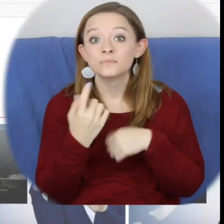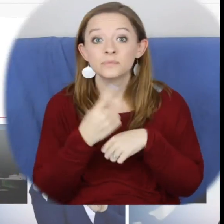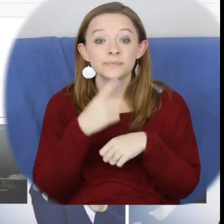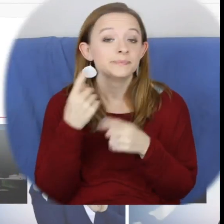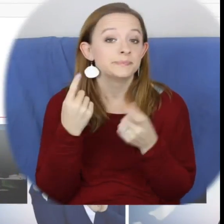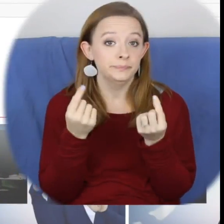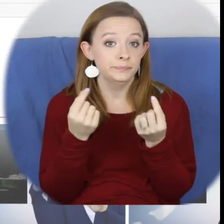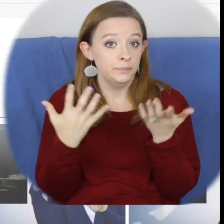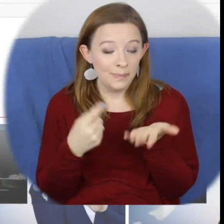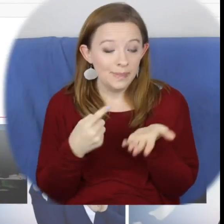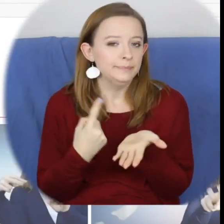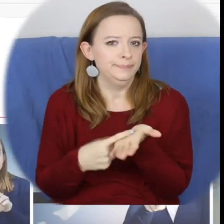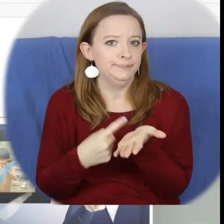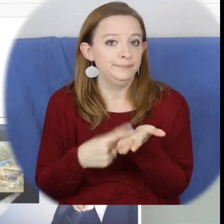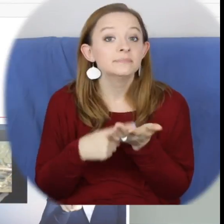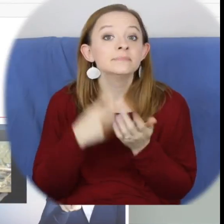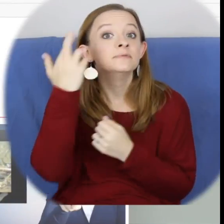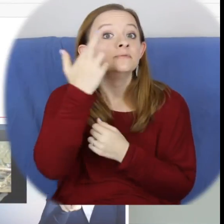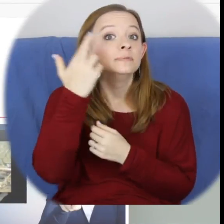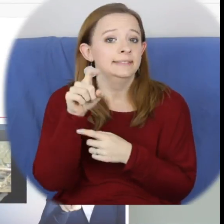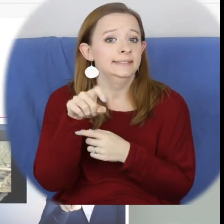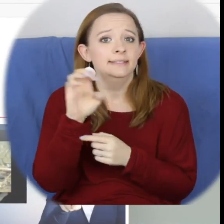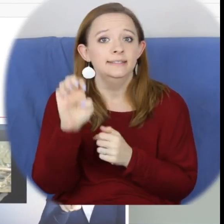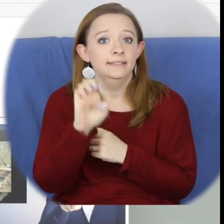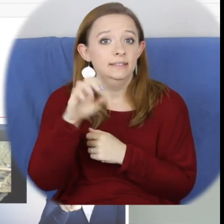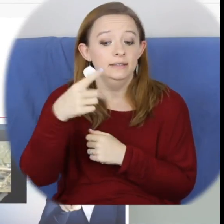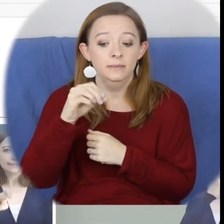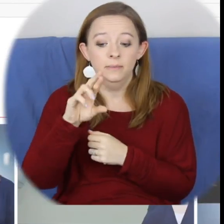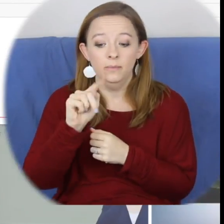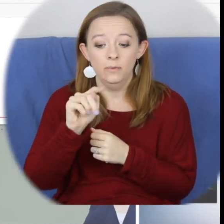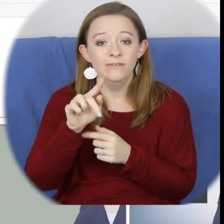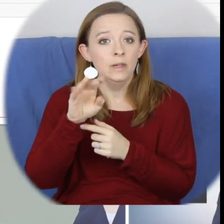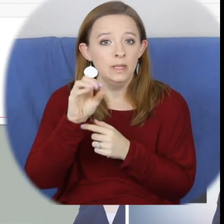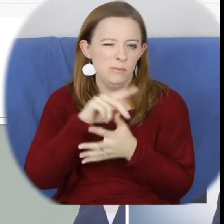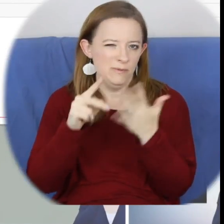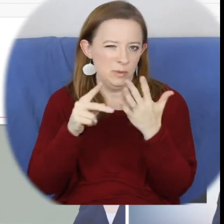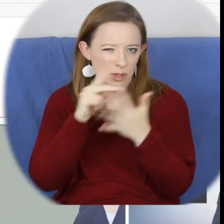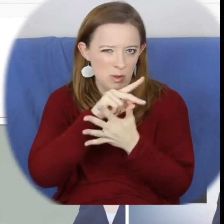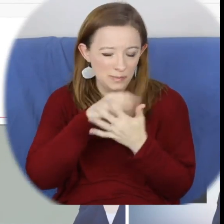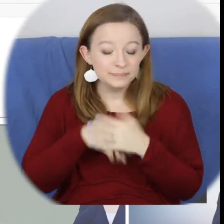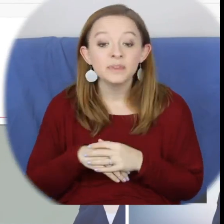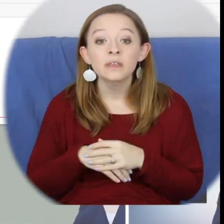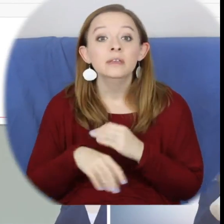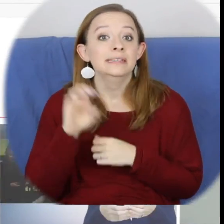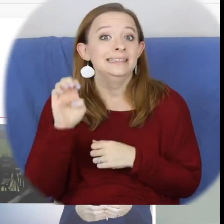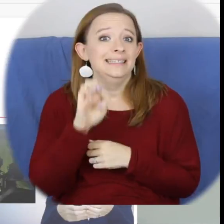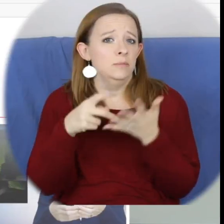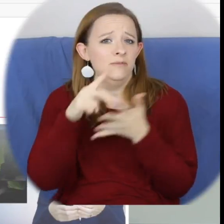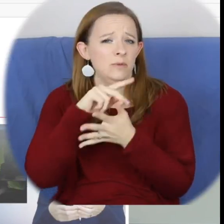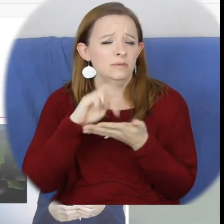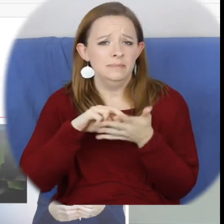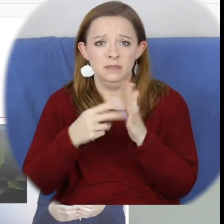Hi everyone, so today I'm going to discuss why you should have an e-portfolio.